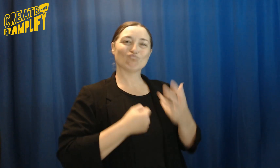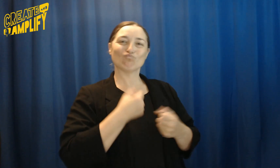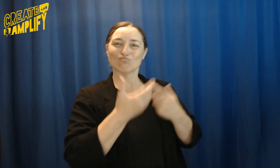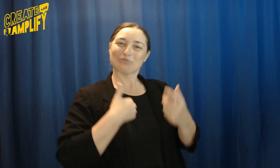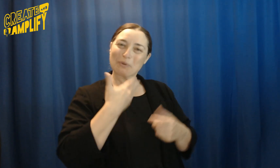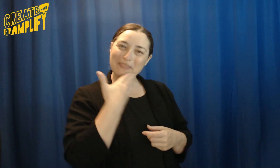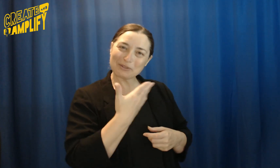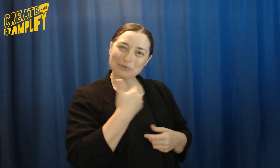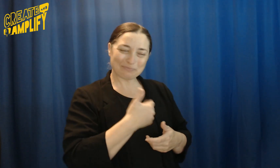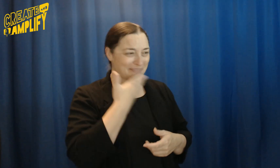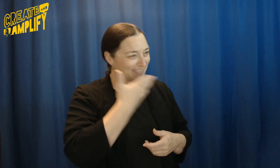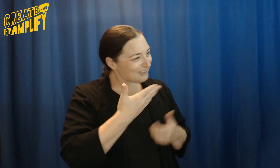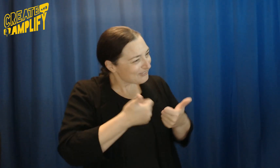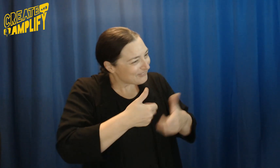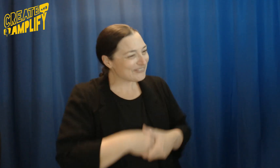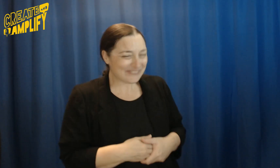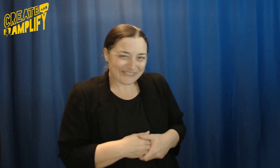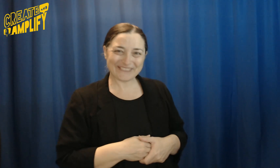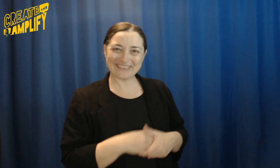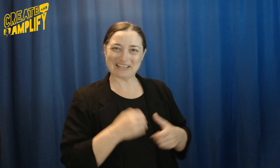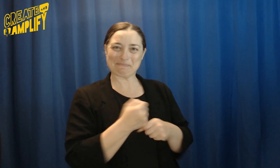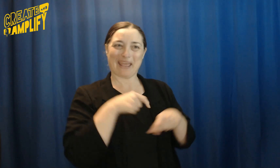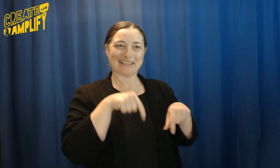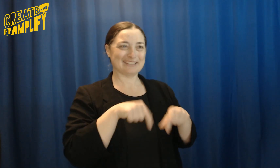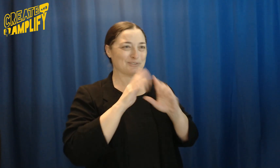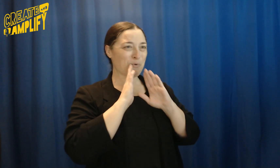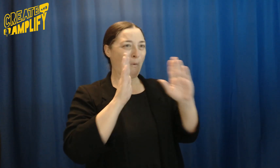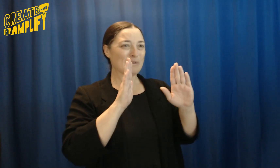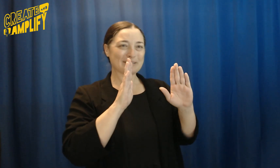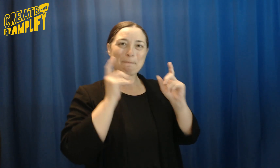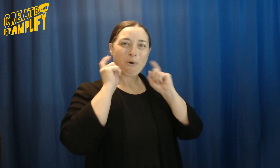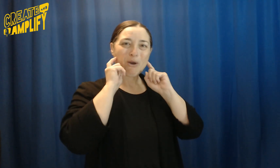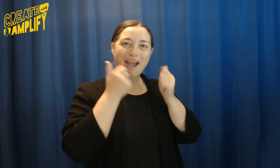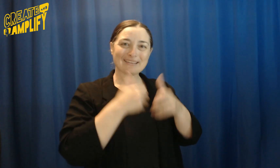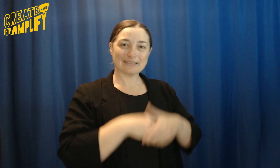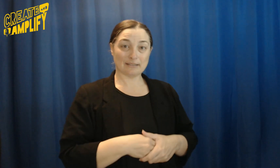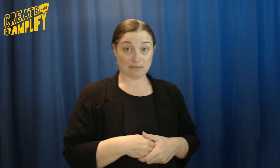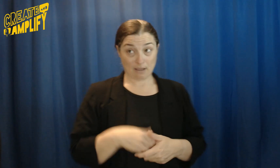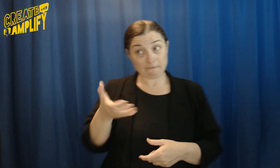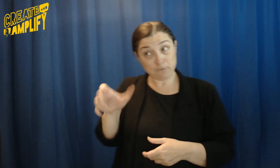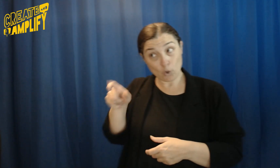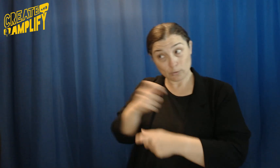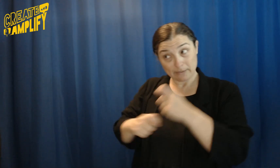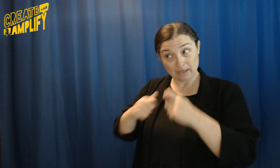you. Thanks for having me and for making this awesome podcast. And I'm going to force you to be friends with me now.